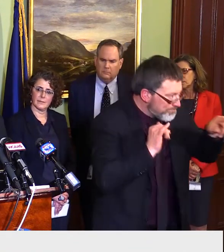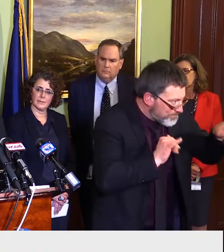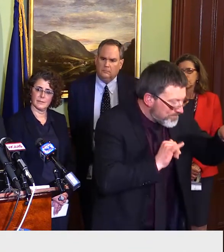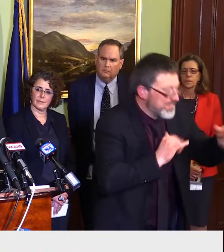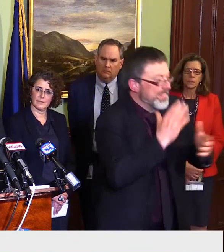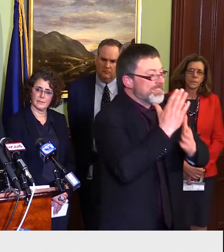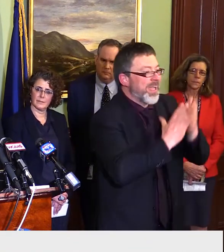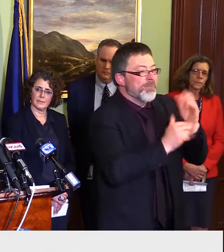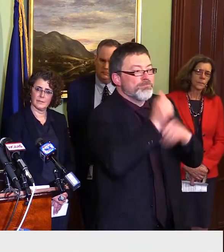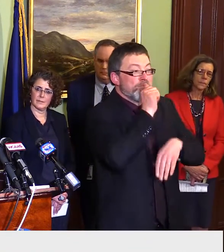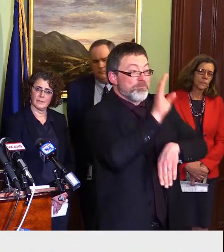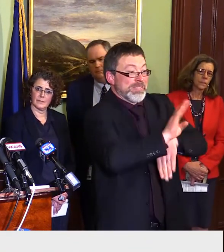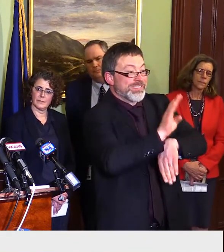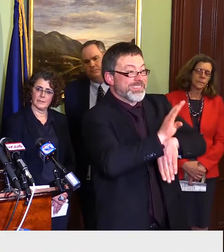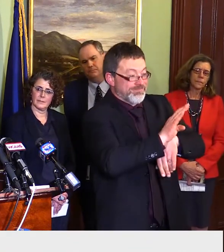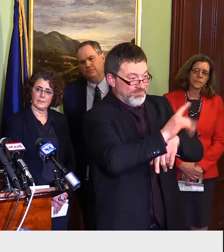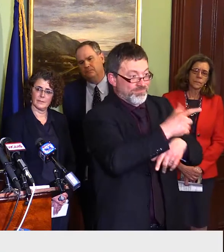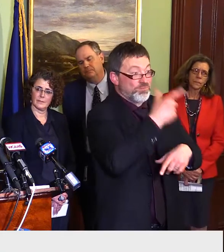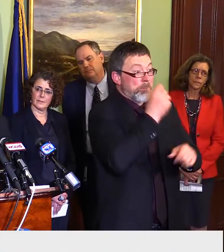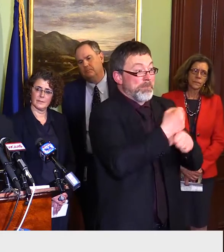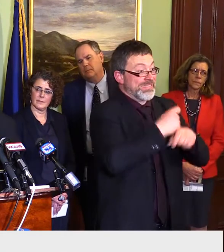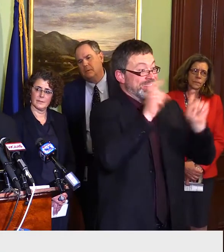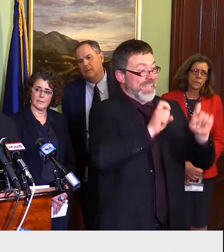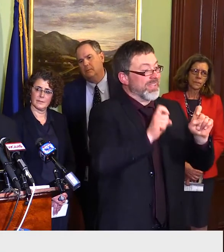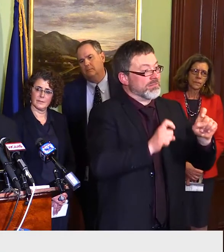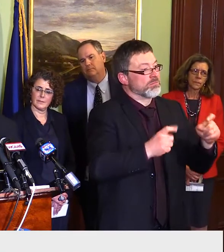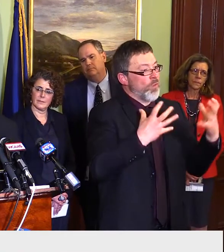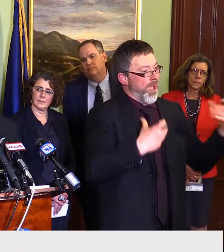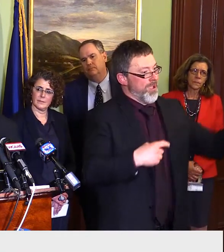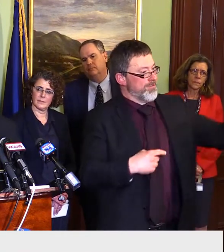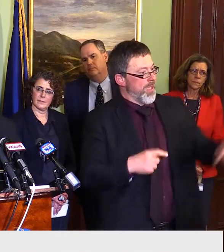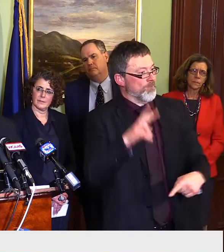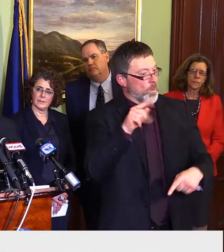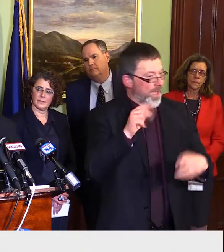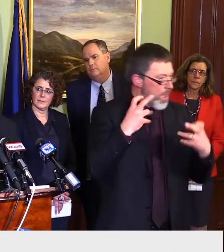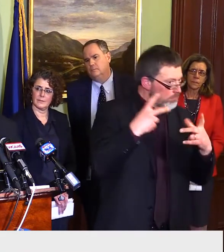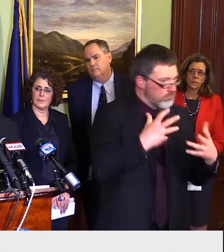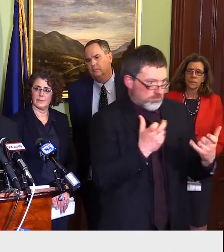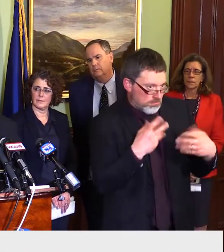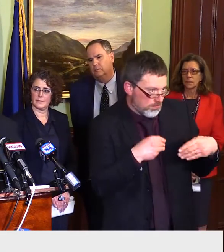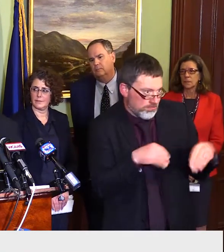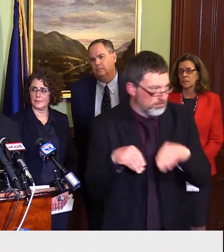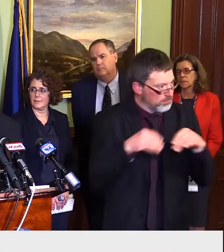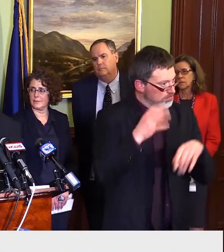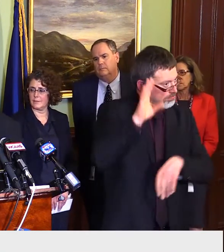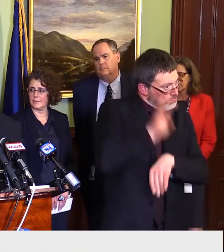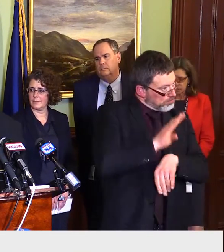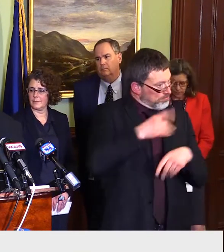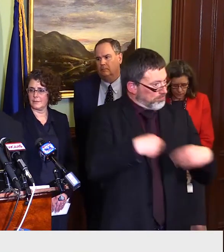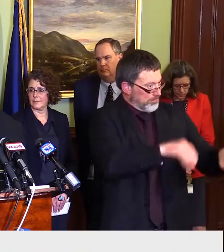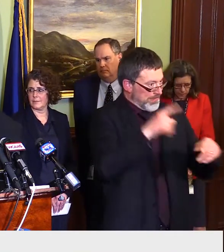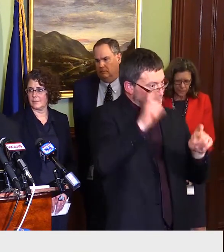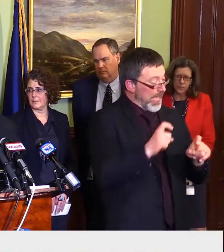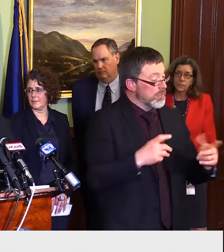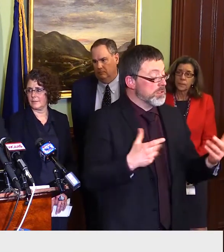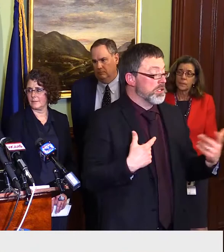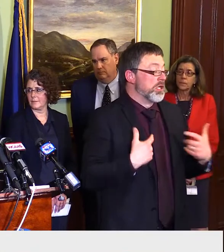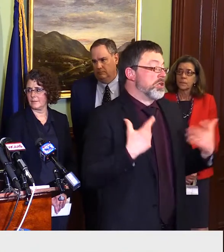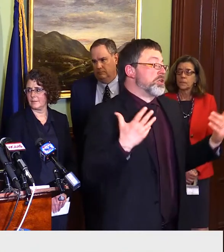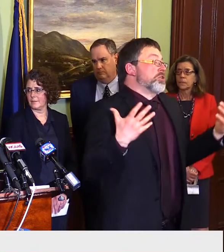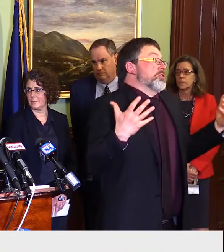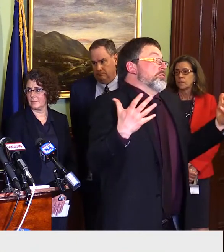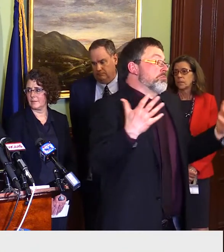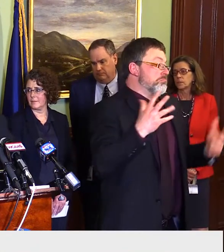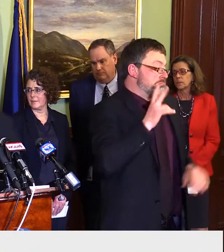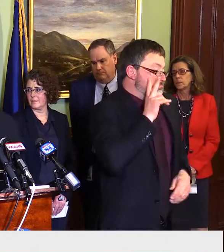data points yet that you can look to that will allow you to begin to quantify the economic effect on Vermont? Well, again, that's what I've